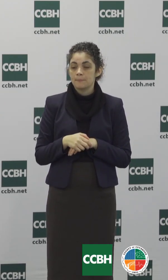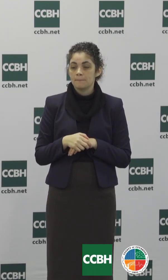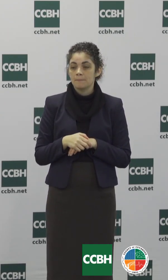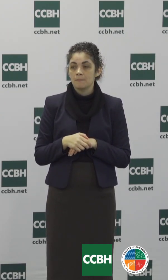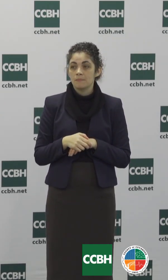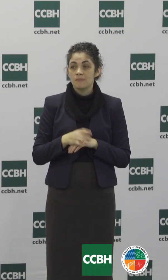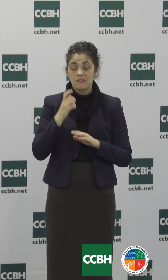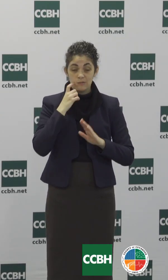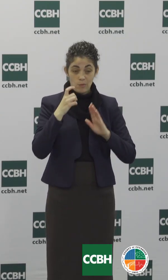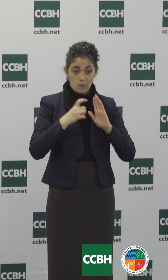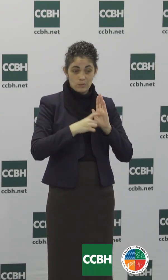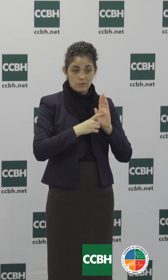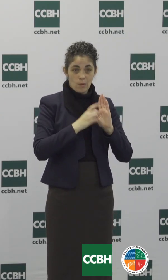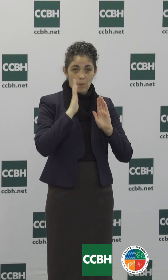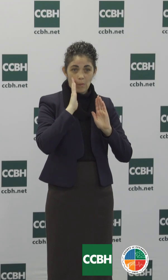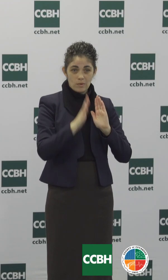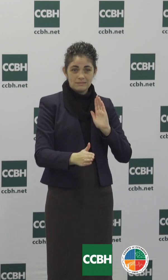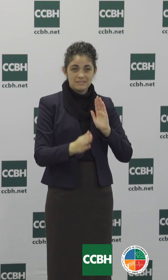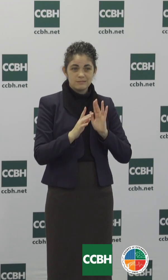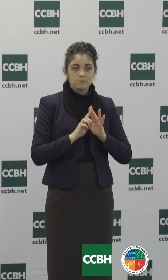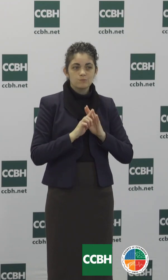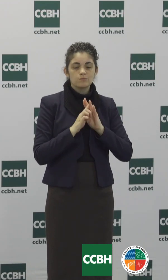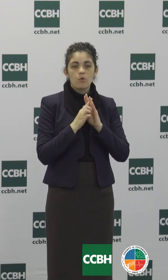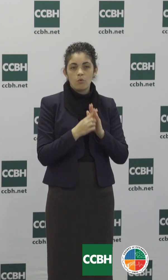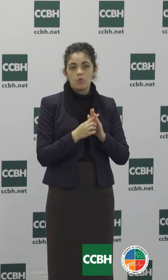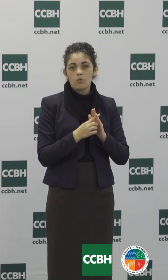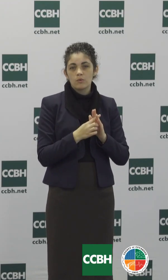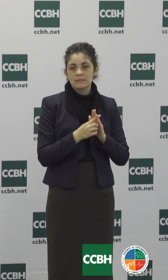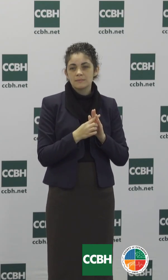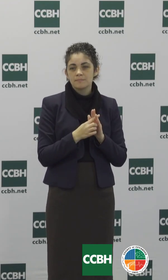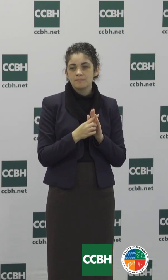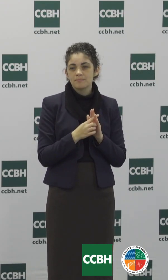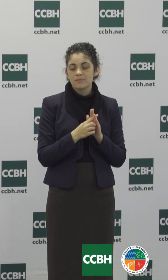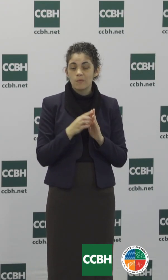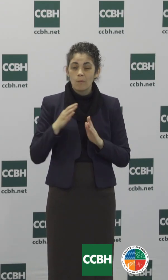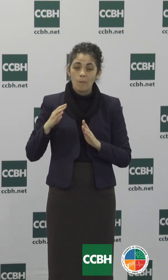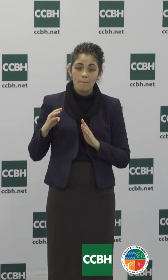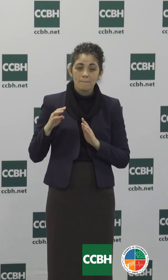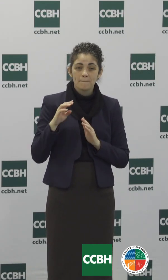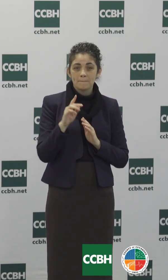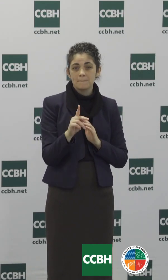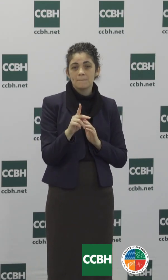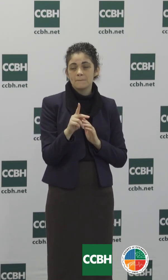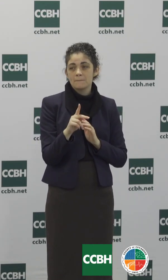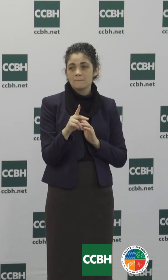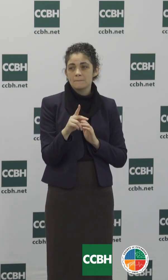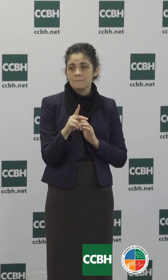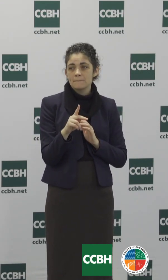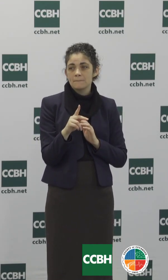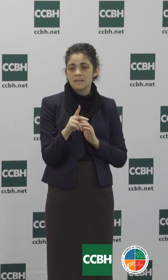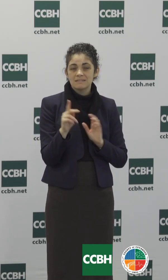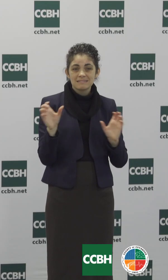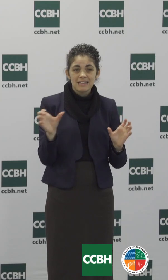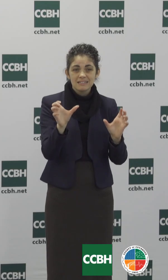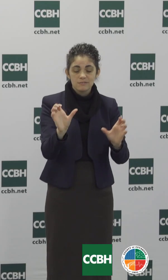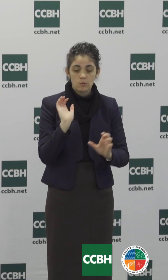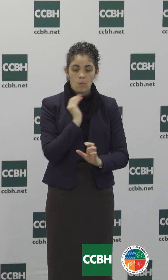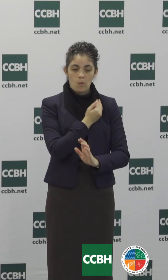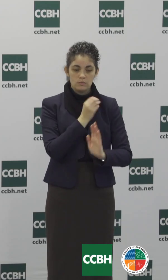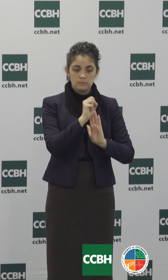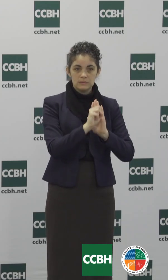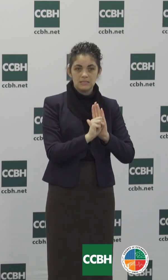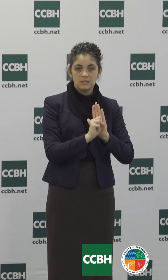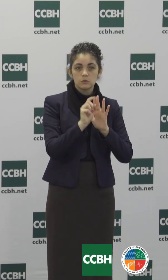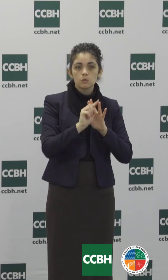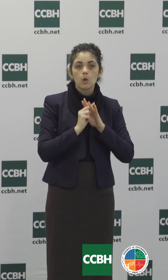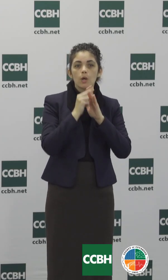has noted he's going to begin to address a return to activity in our state